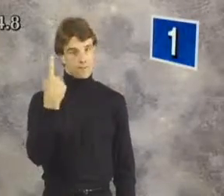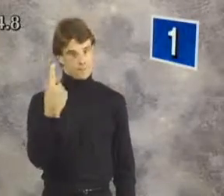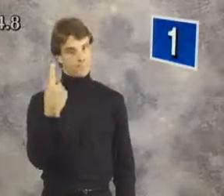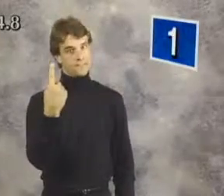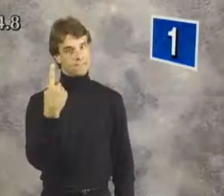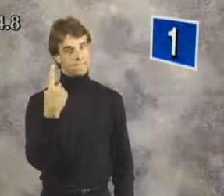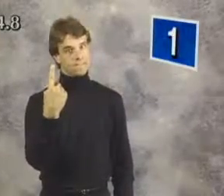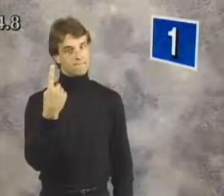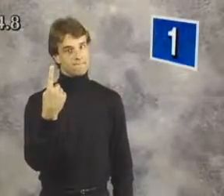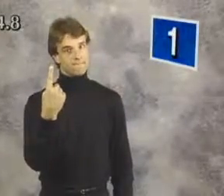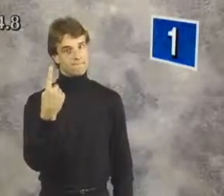1,